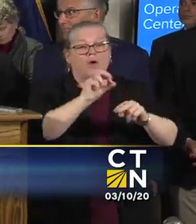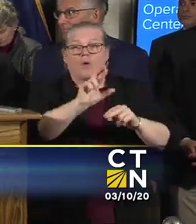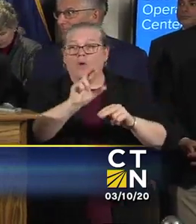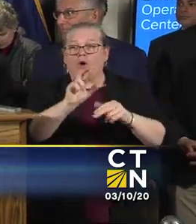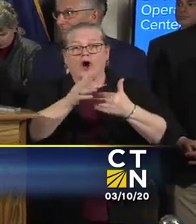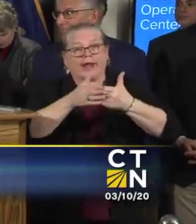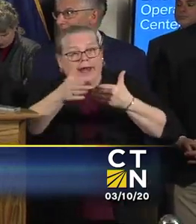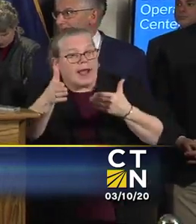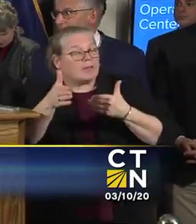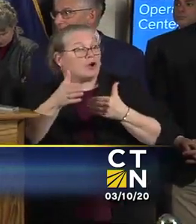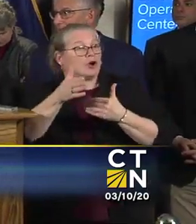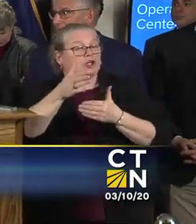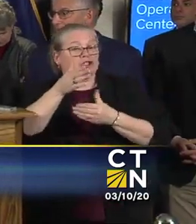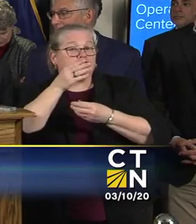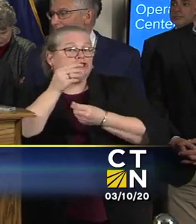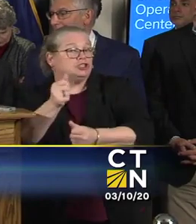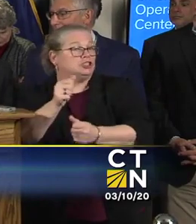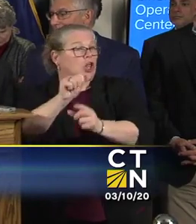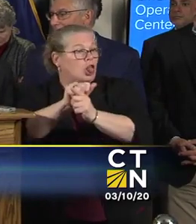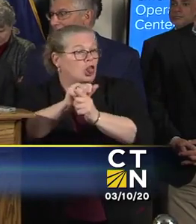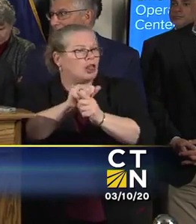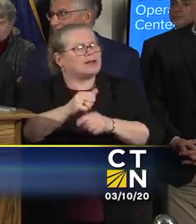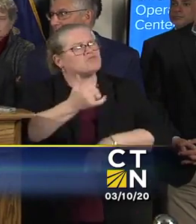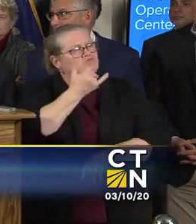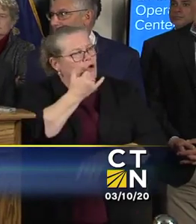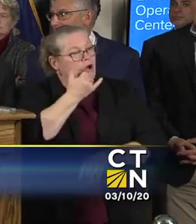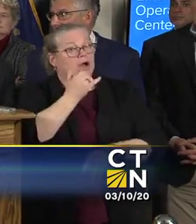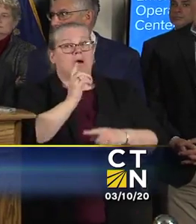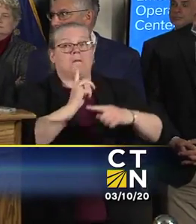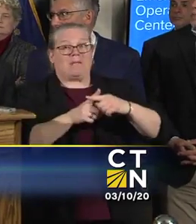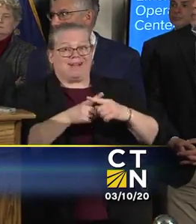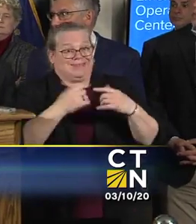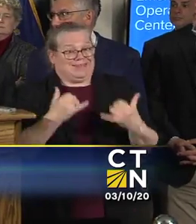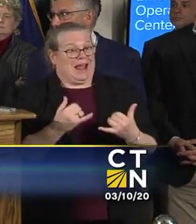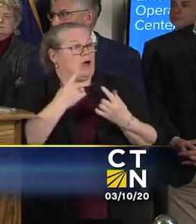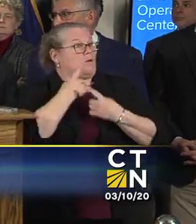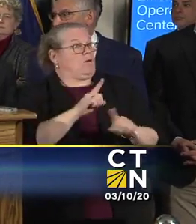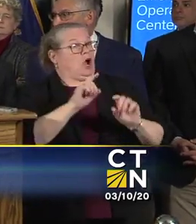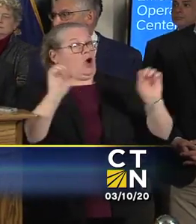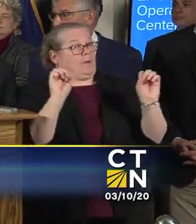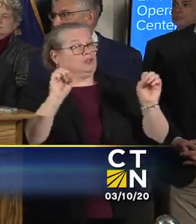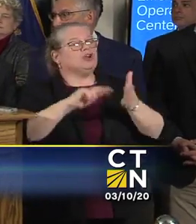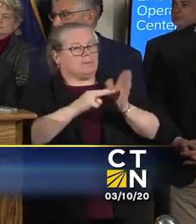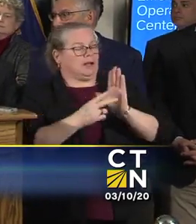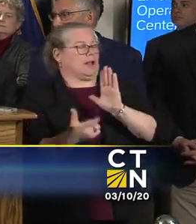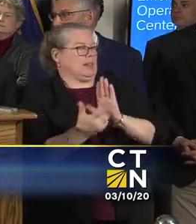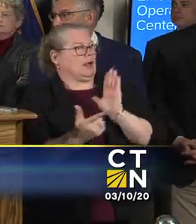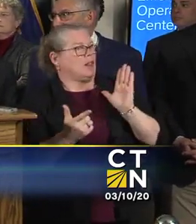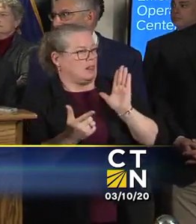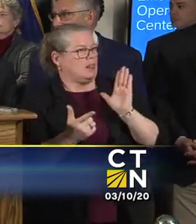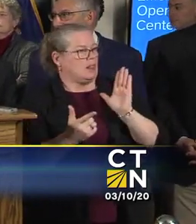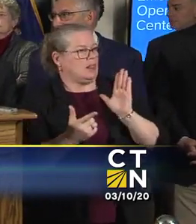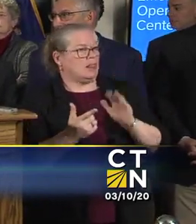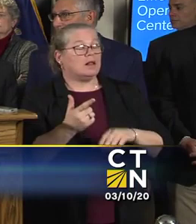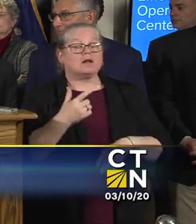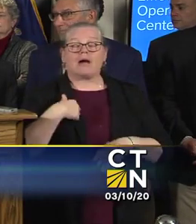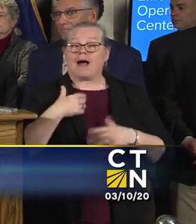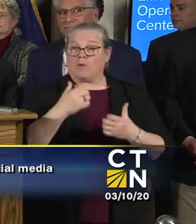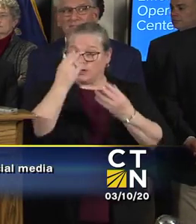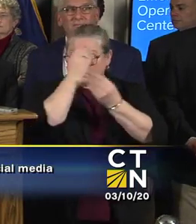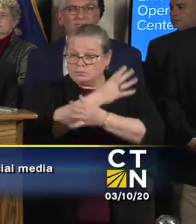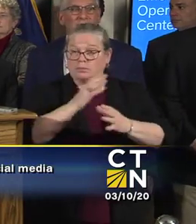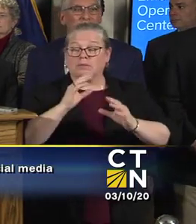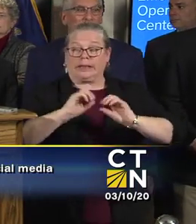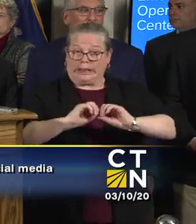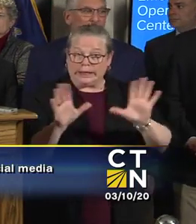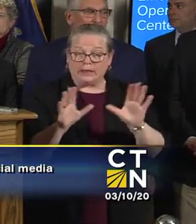of an emergency as we have now, it is illegal. And I want to make it very clear that the Commissioner of the Department of